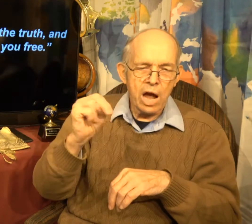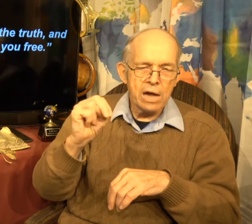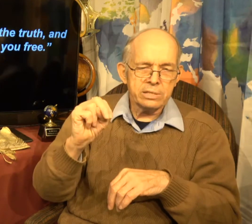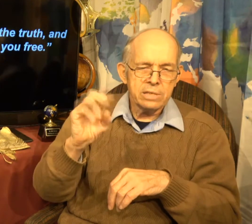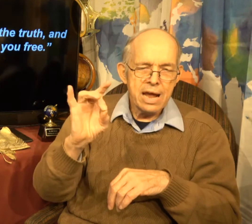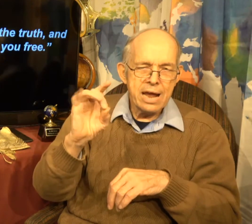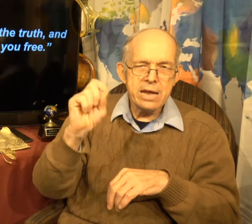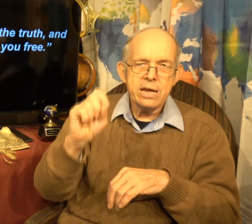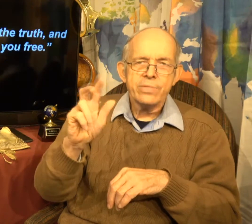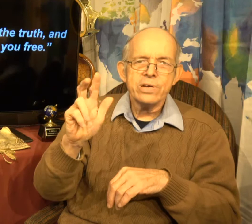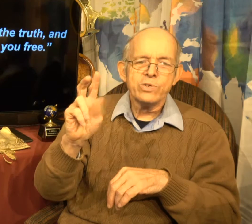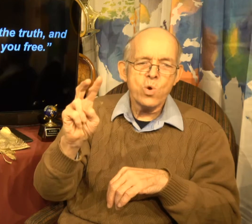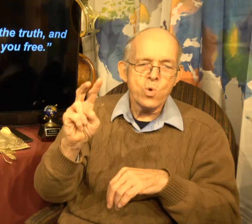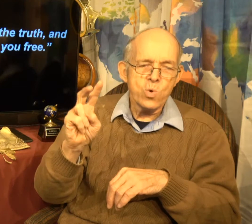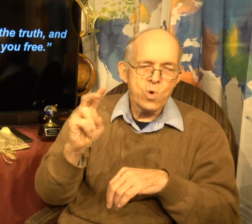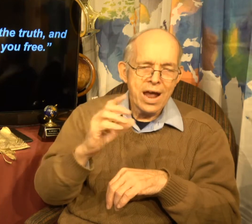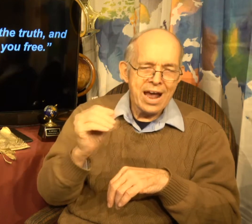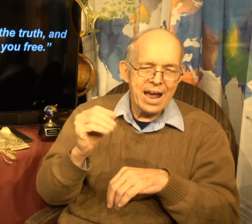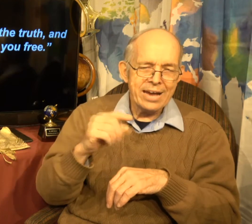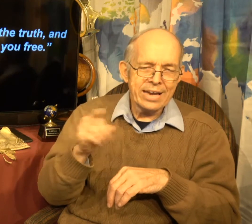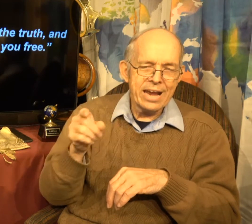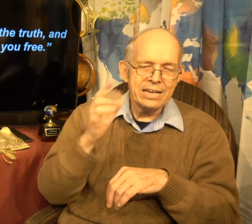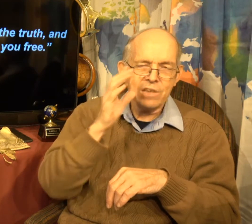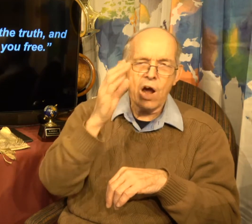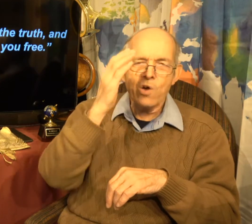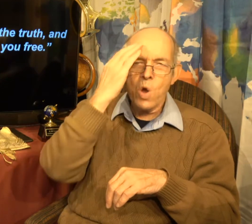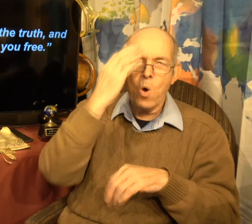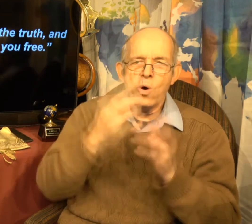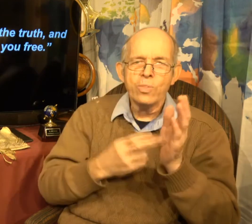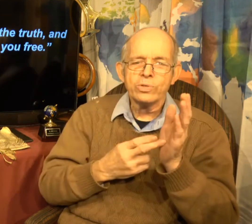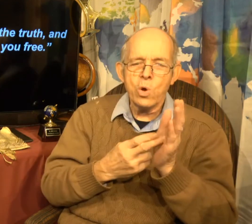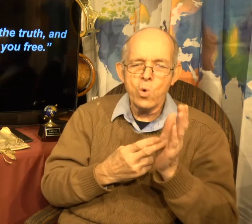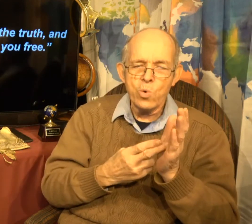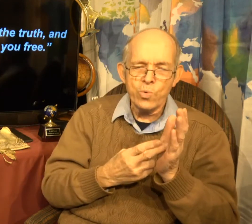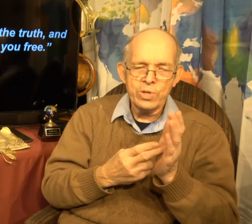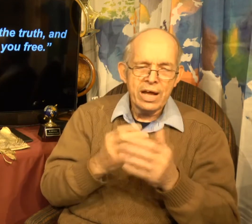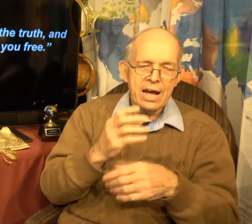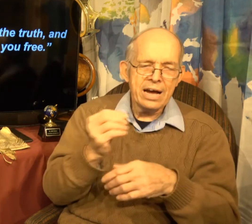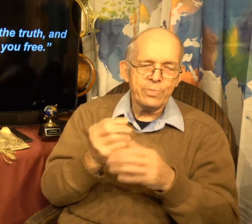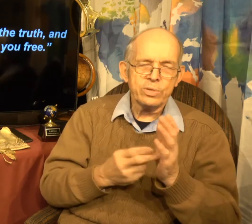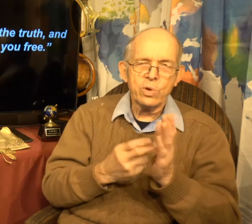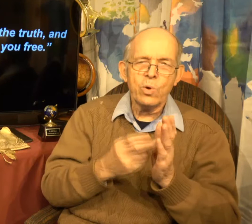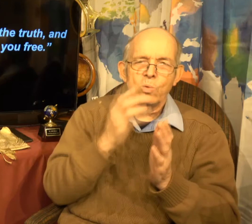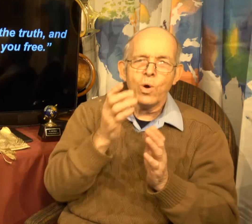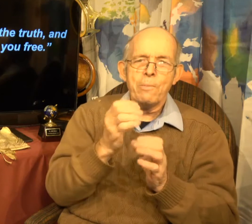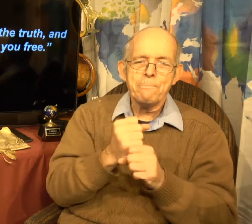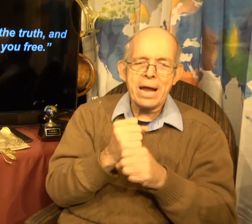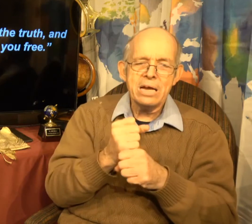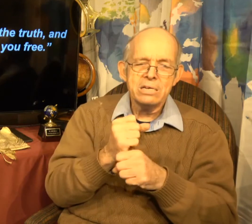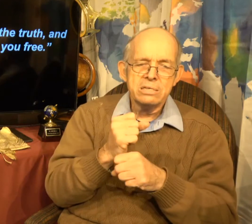John 8:32, and ye shall know the truth, and the truth will make